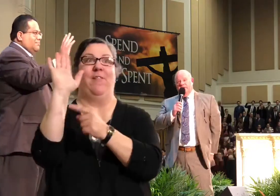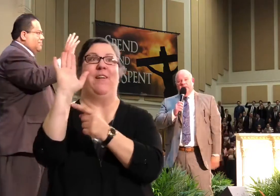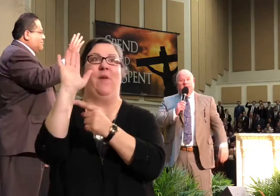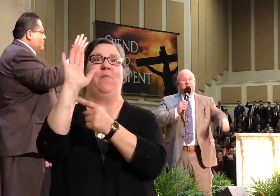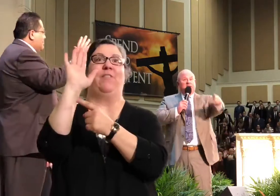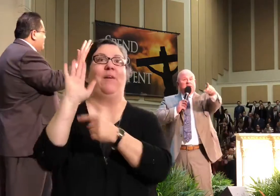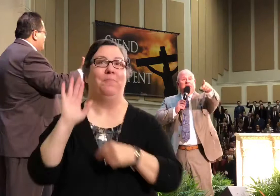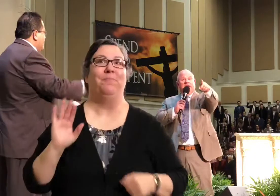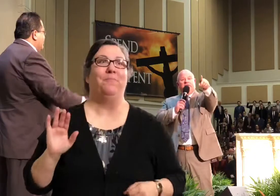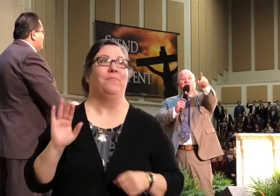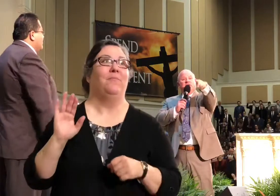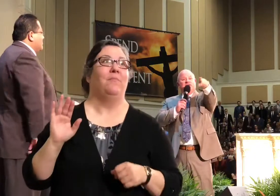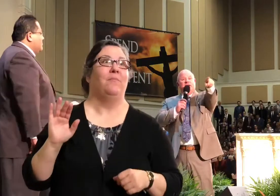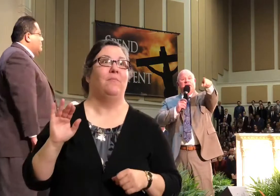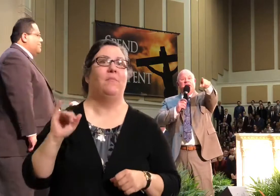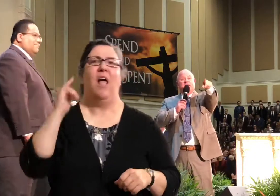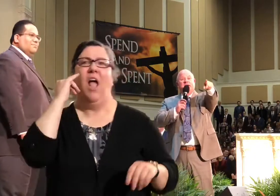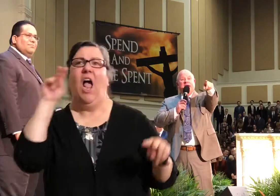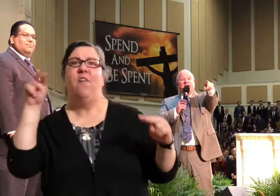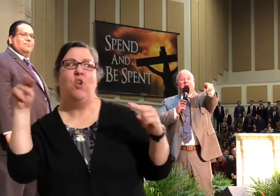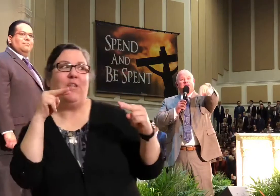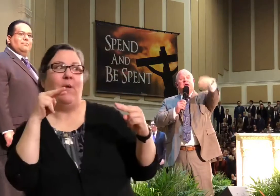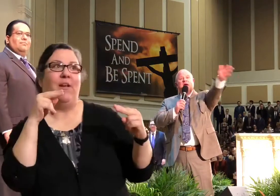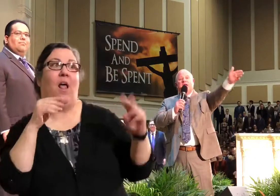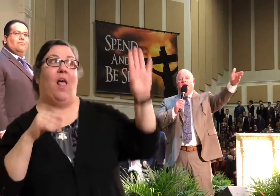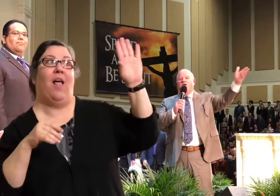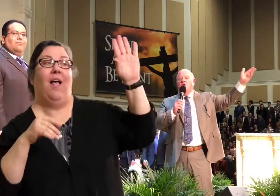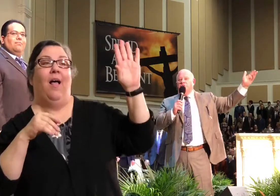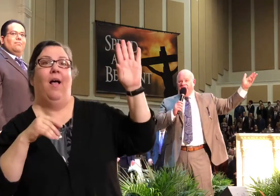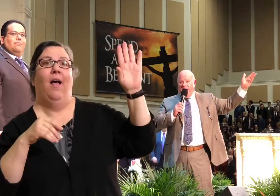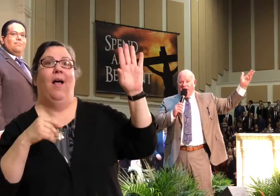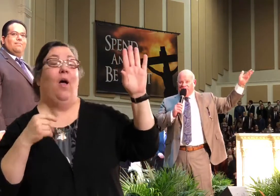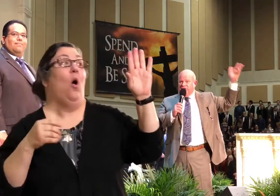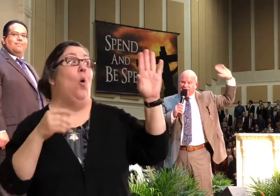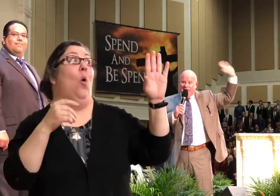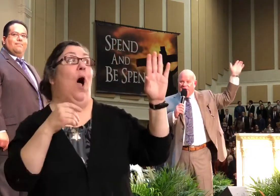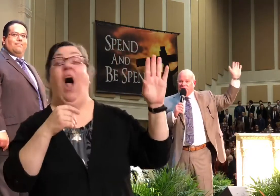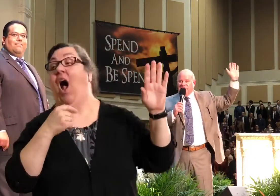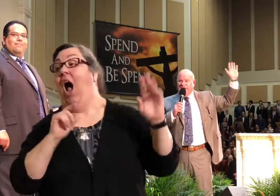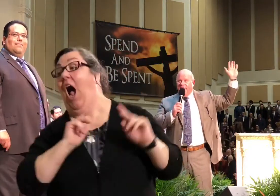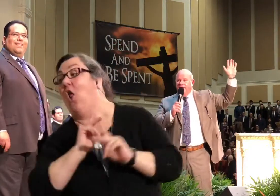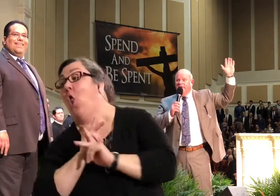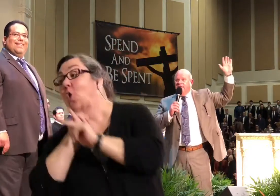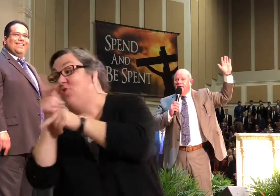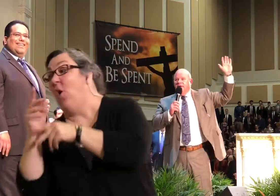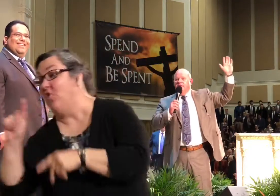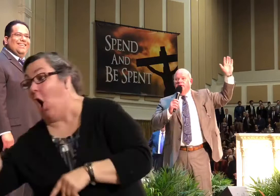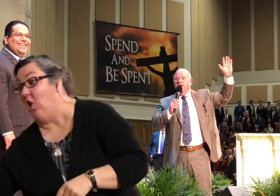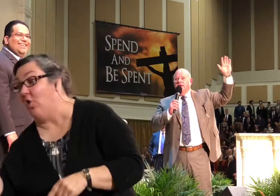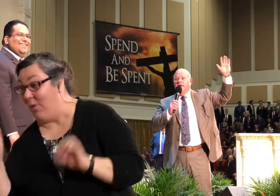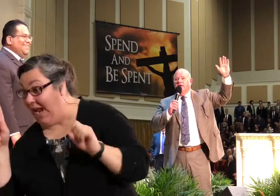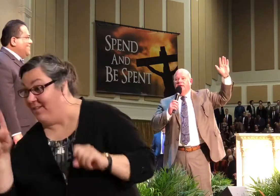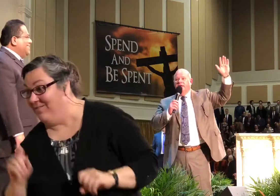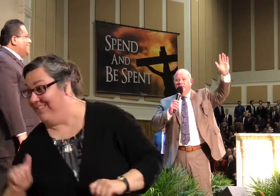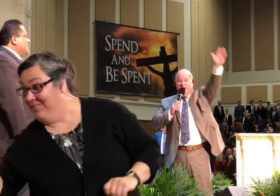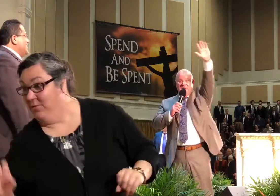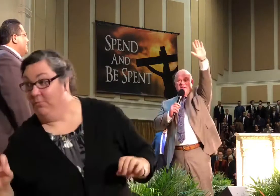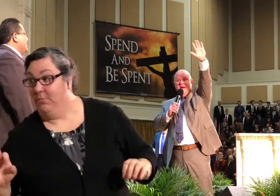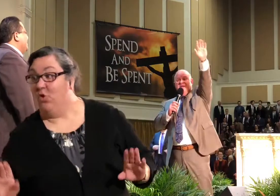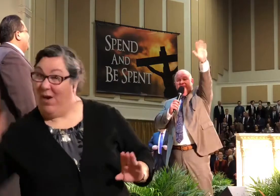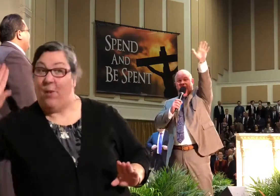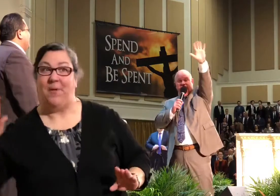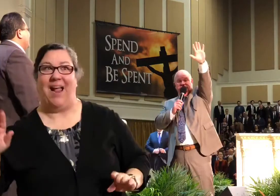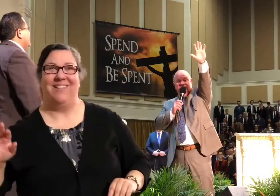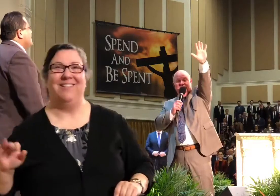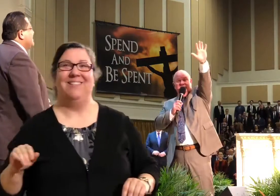Wait a minute. If you look at somebody that got their hand up, say, hey, I'll loan you a dollar. So this guy will go sit down. Will you do it?